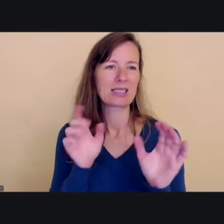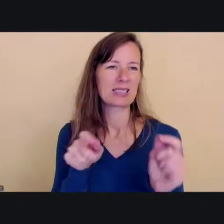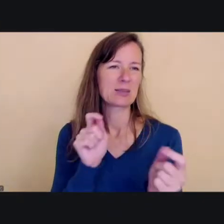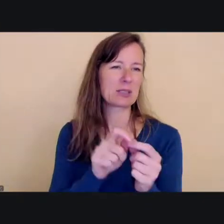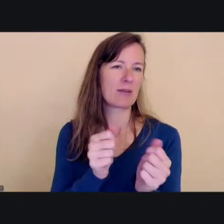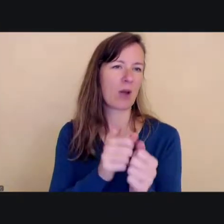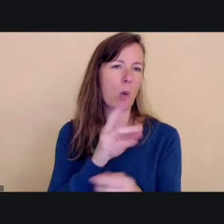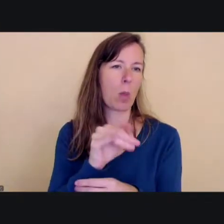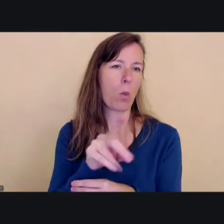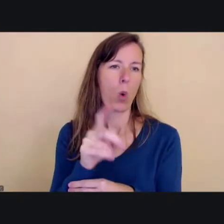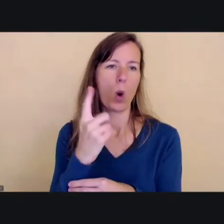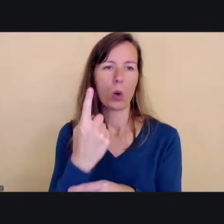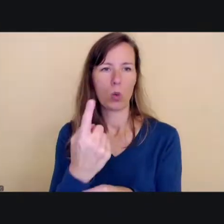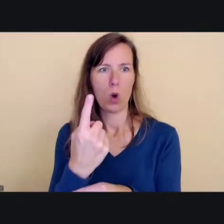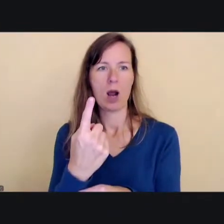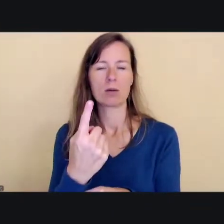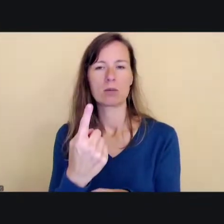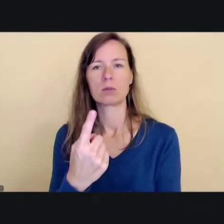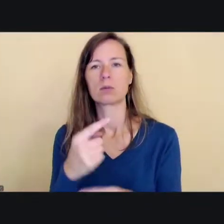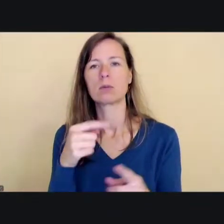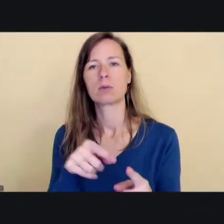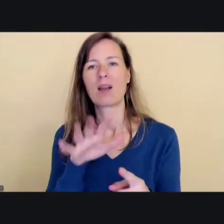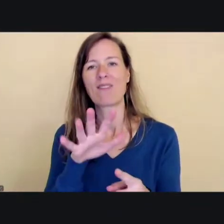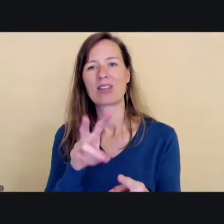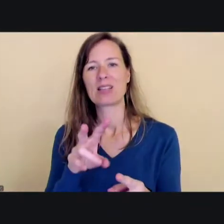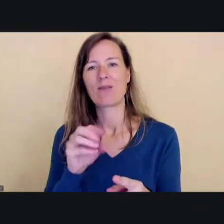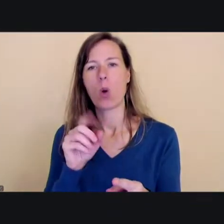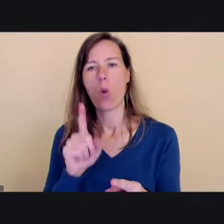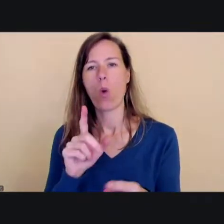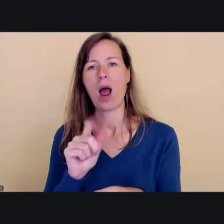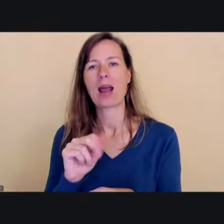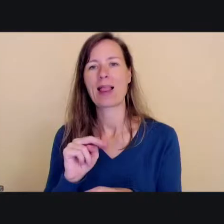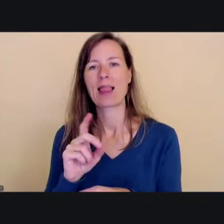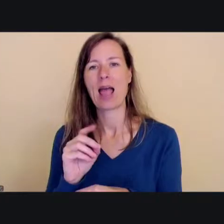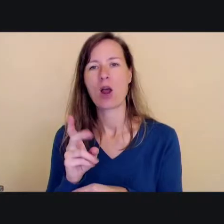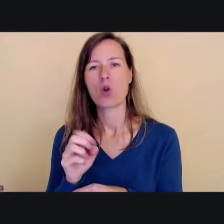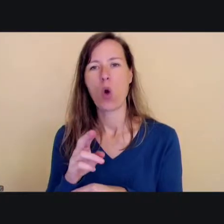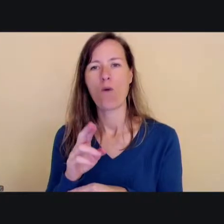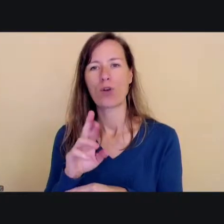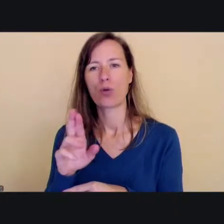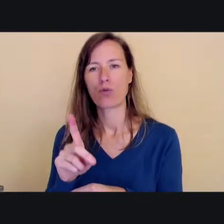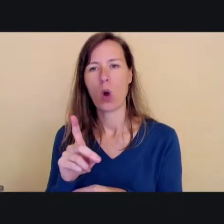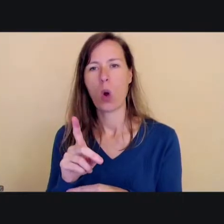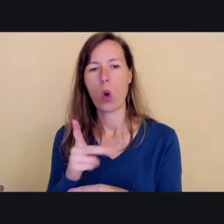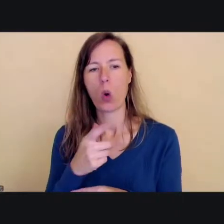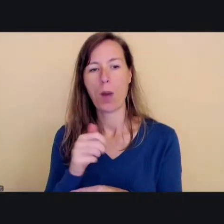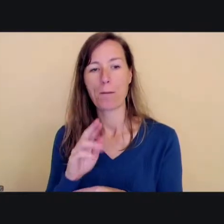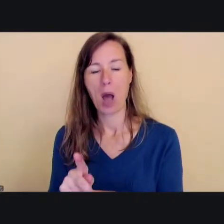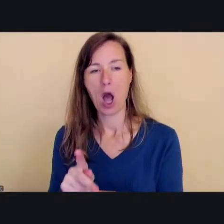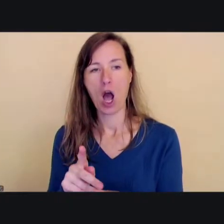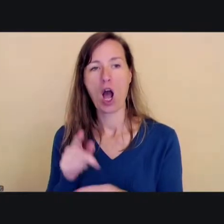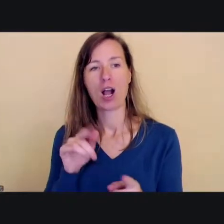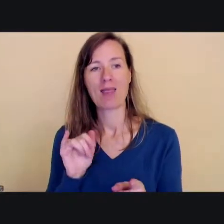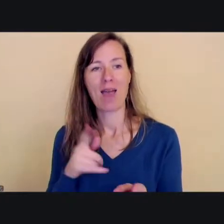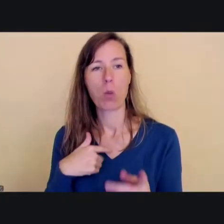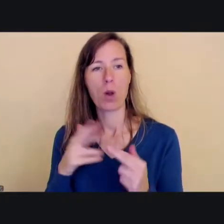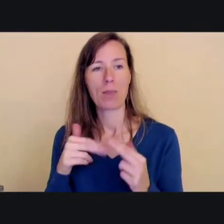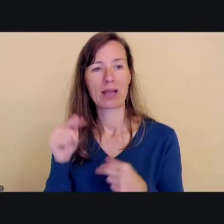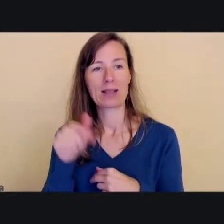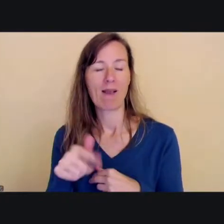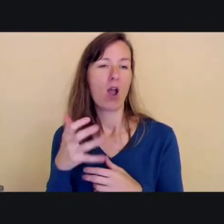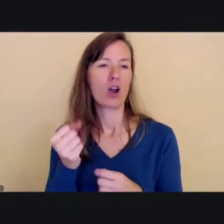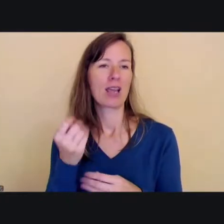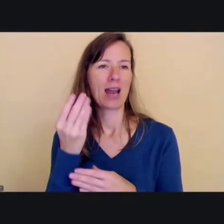mentioned, the 5701 Landover Road park that we're building there, getting funding for that. A lot of